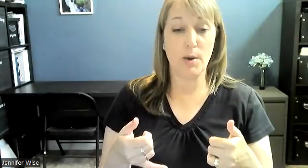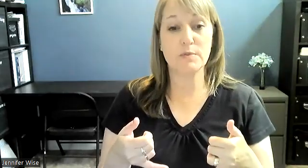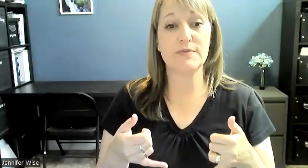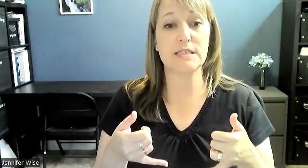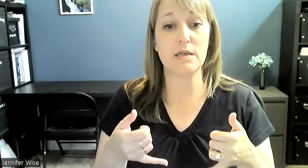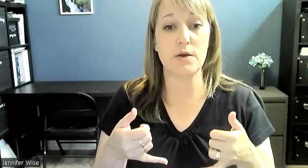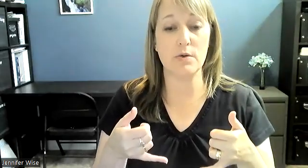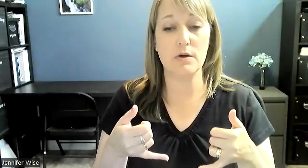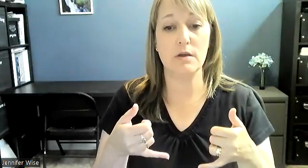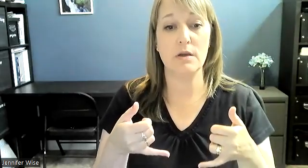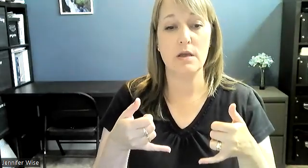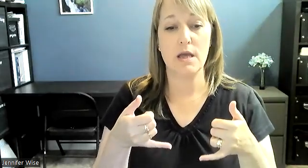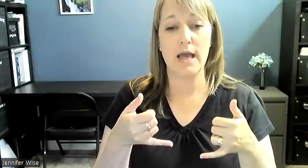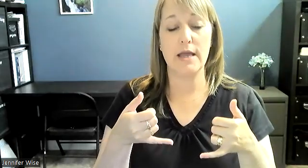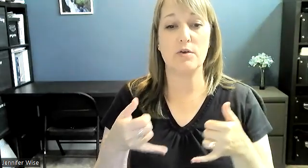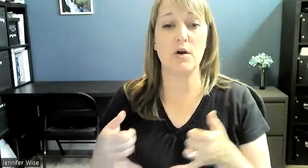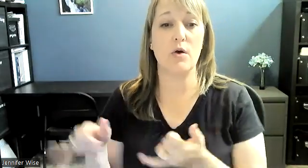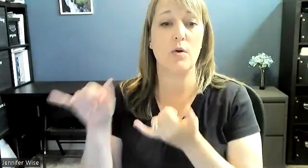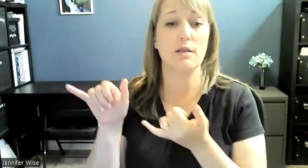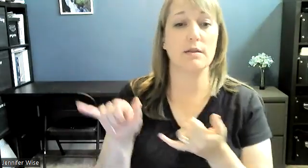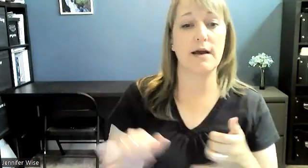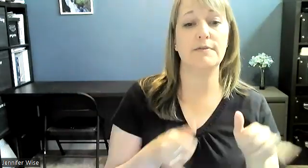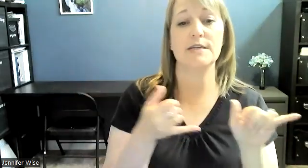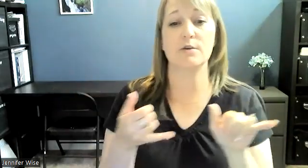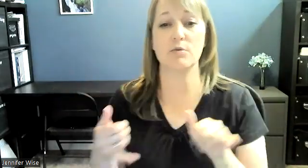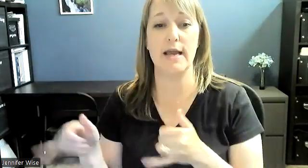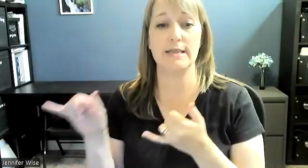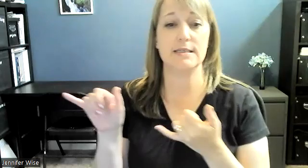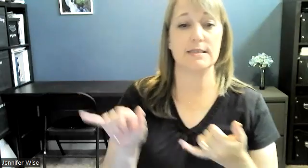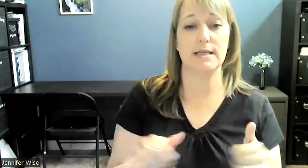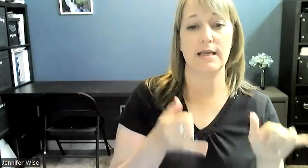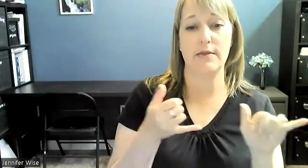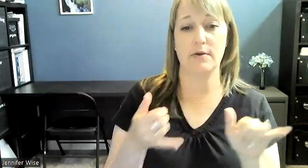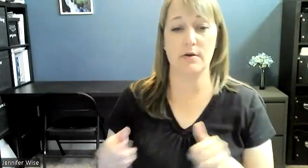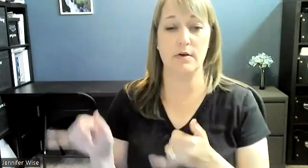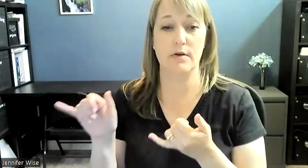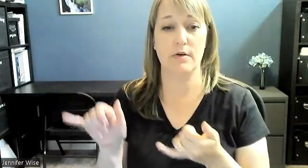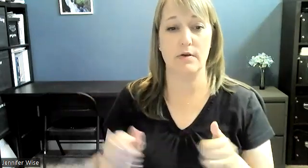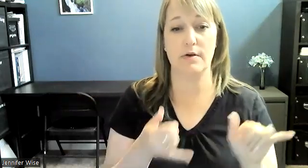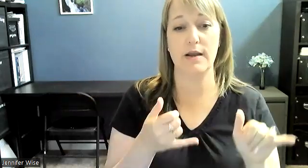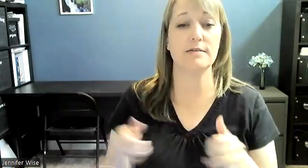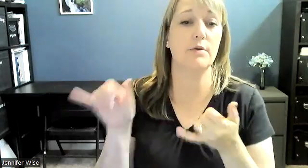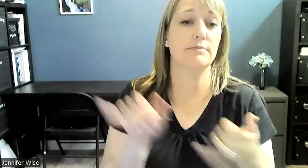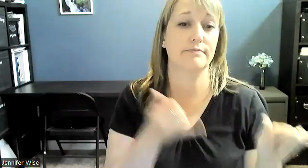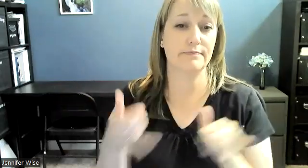Palms facing you, and you go left and right together. All right, so